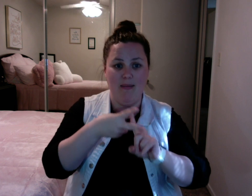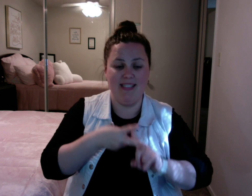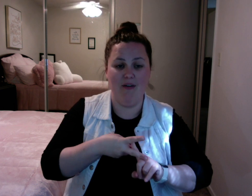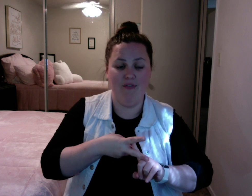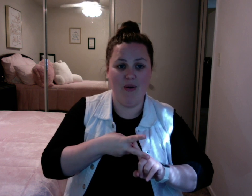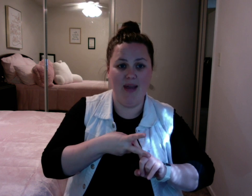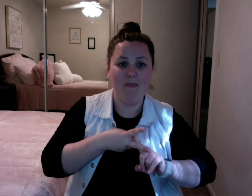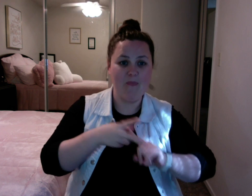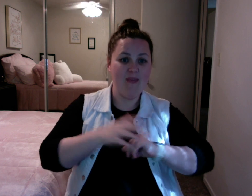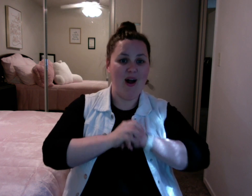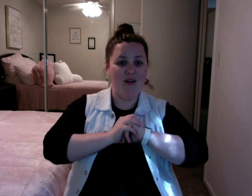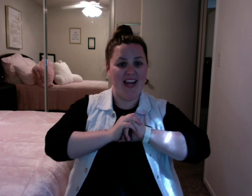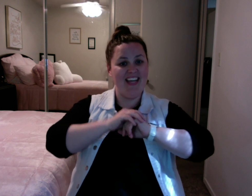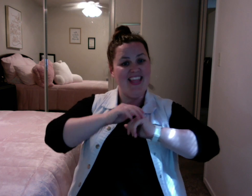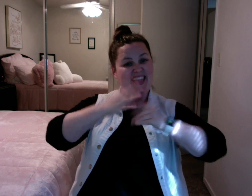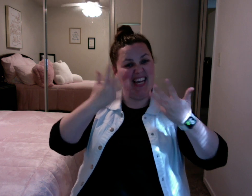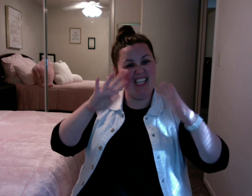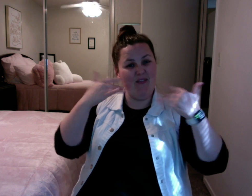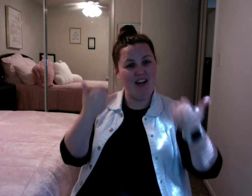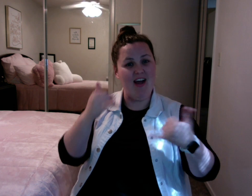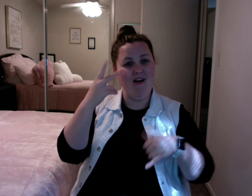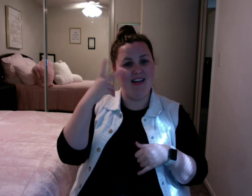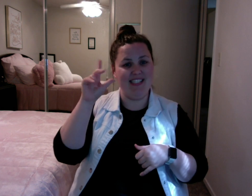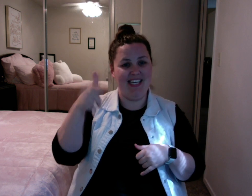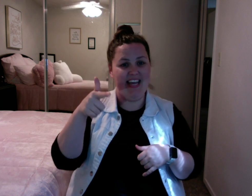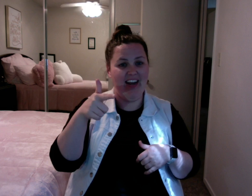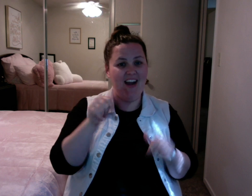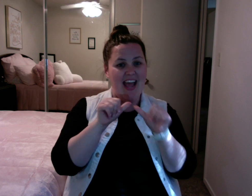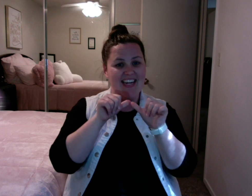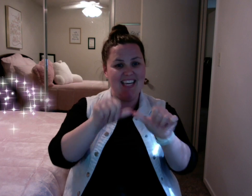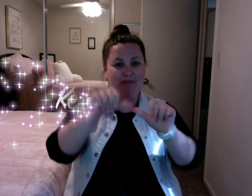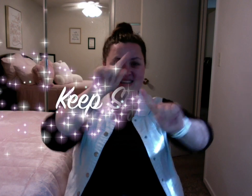itself, okay? All right, that's it for now. I'll see you later and keep